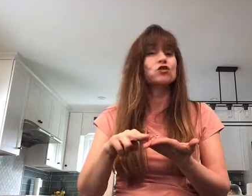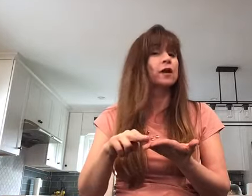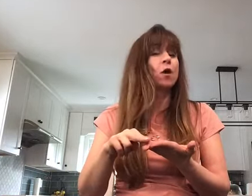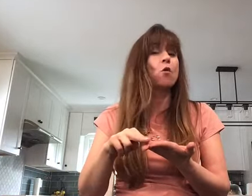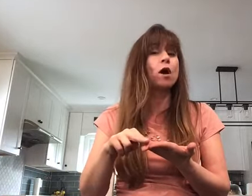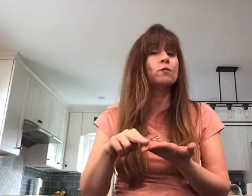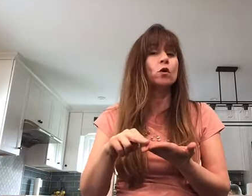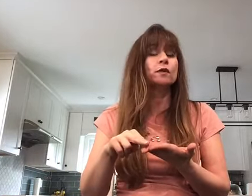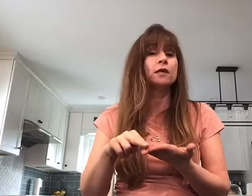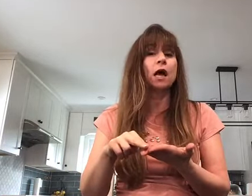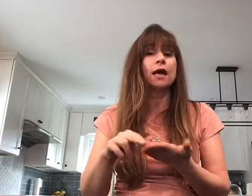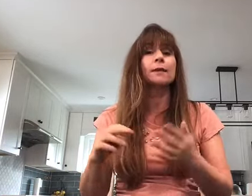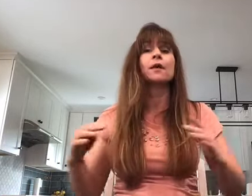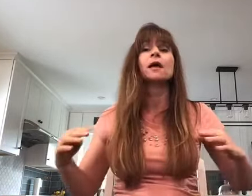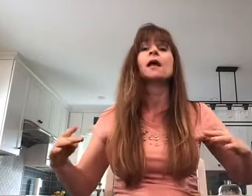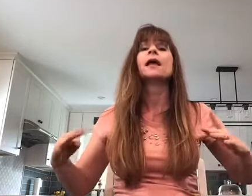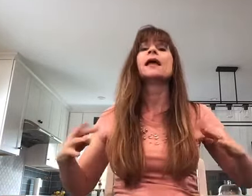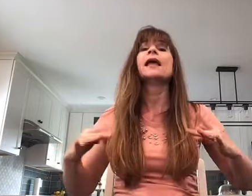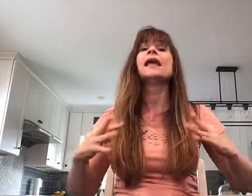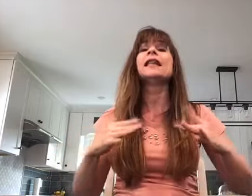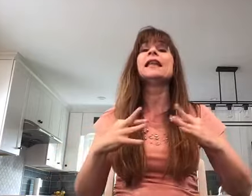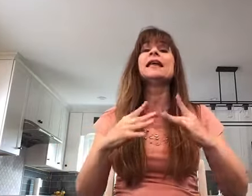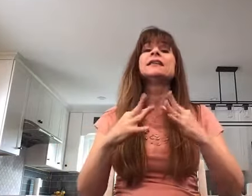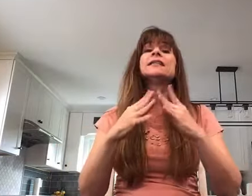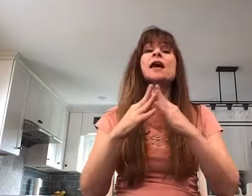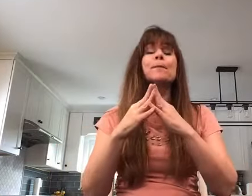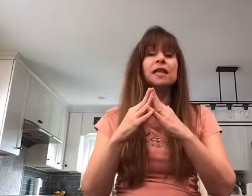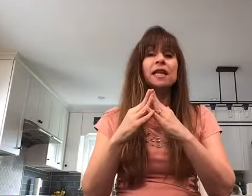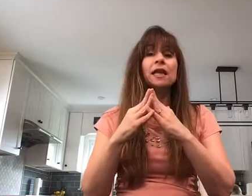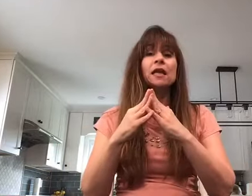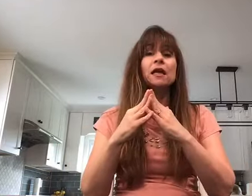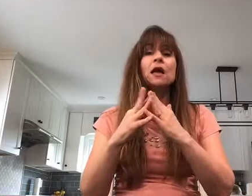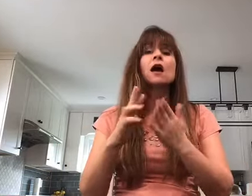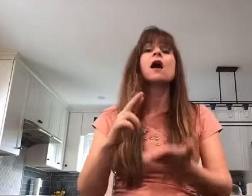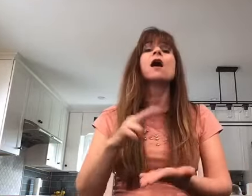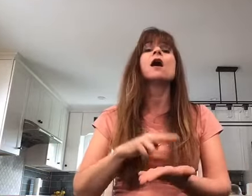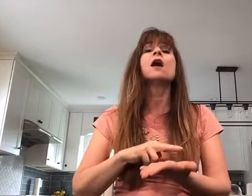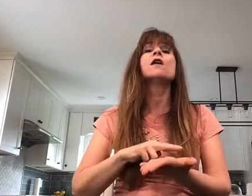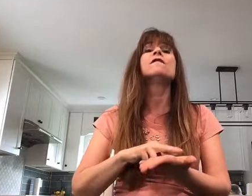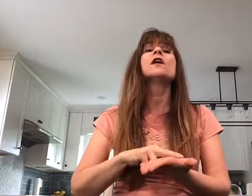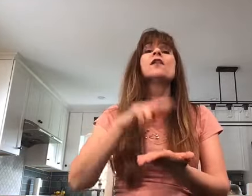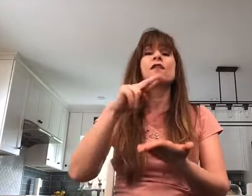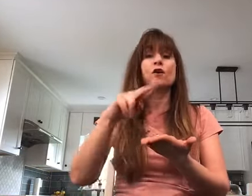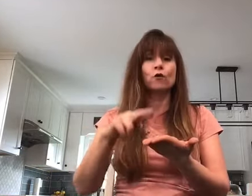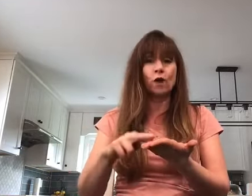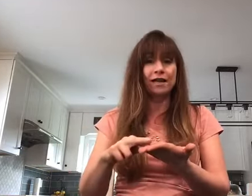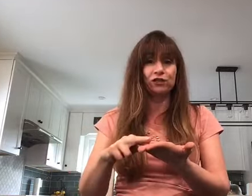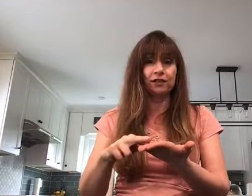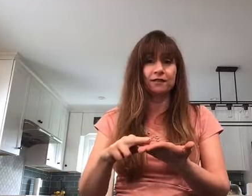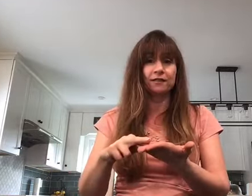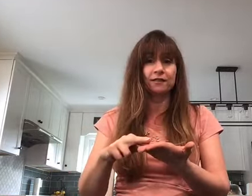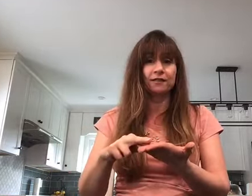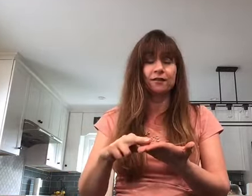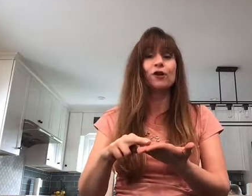that one more time. In the assembly of the righteous.